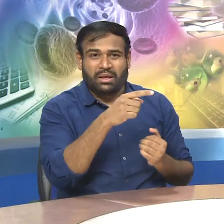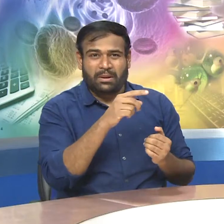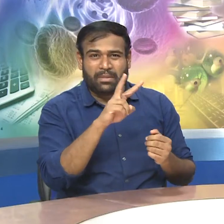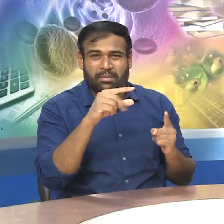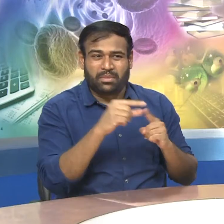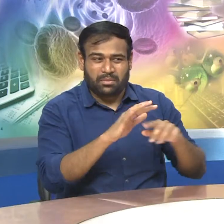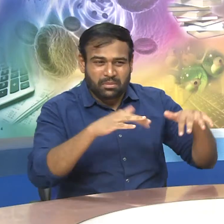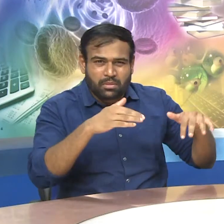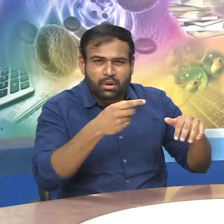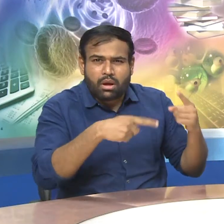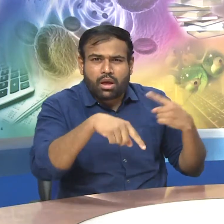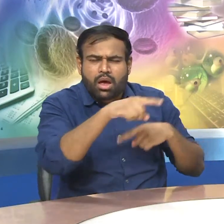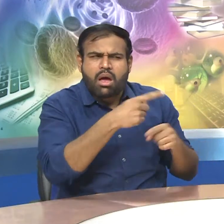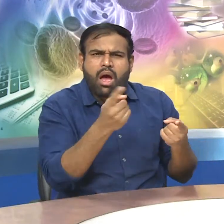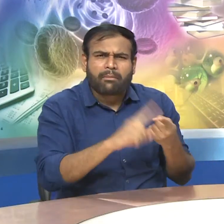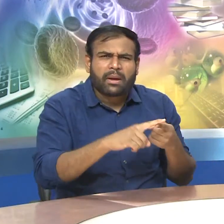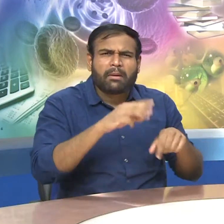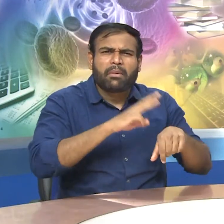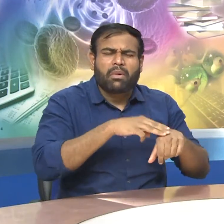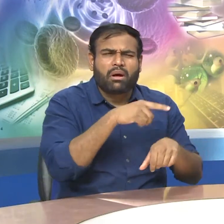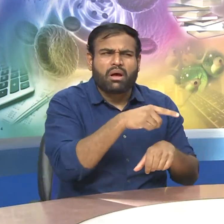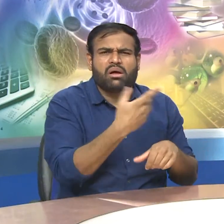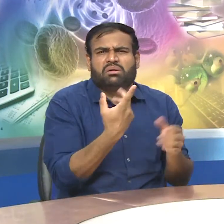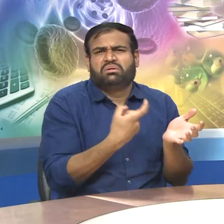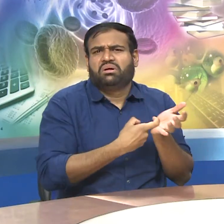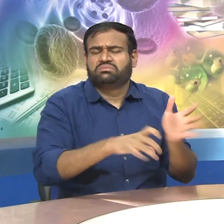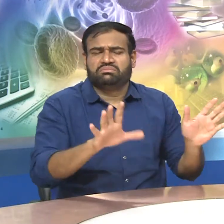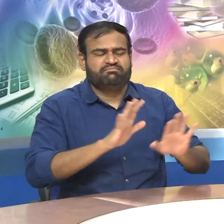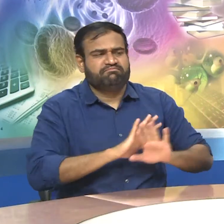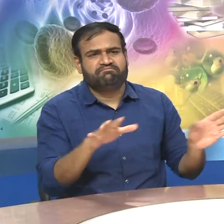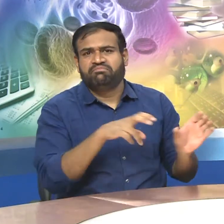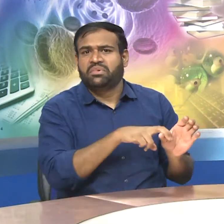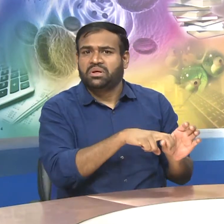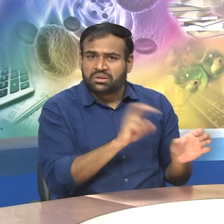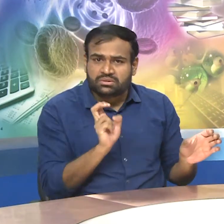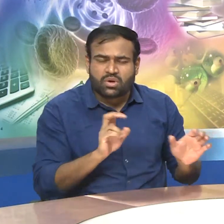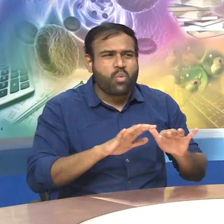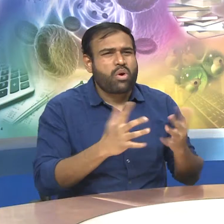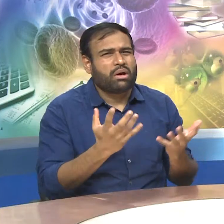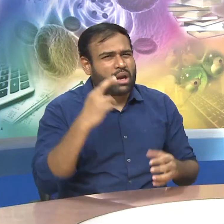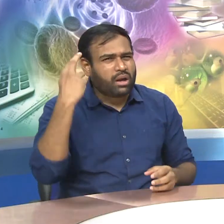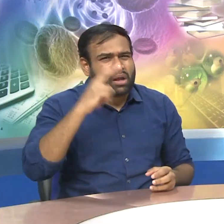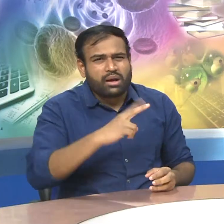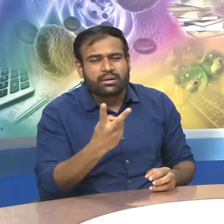In case of vacancy arising out of registration,